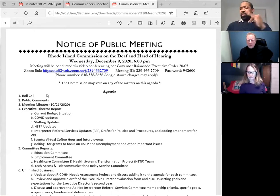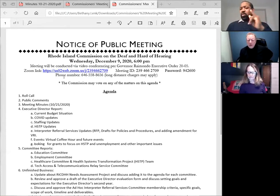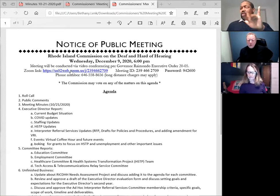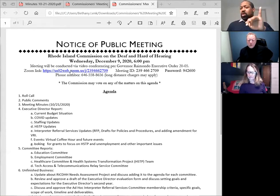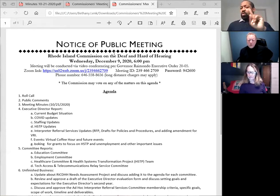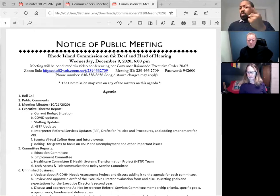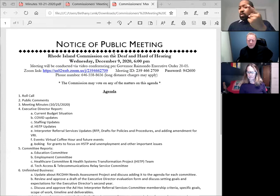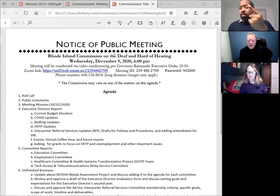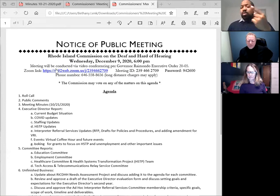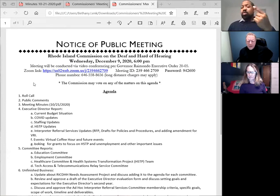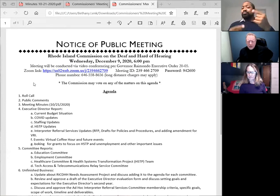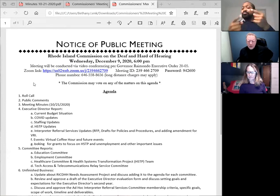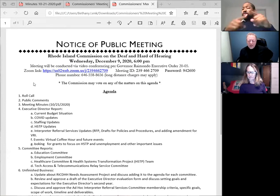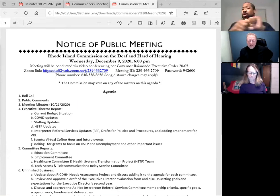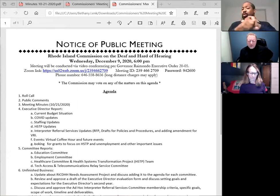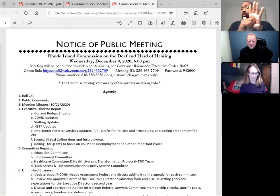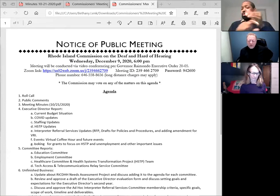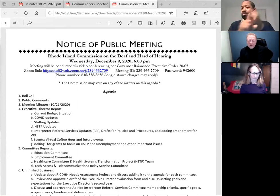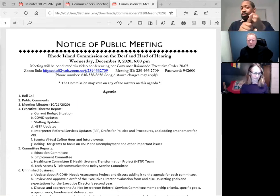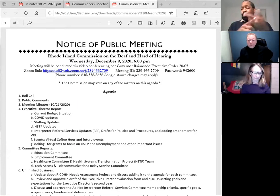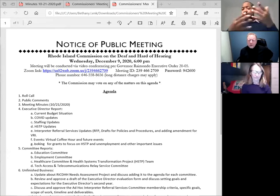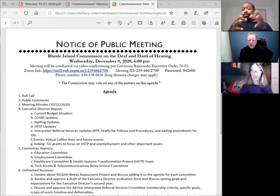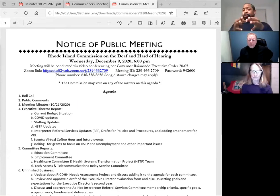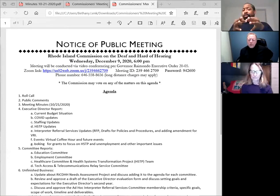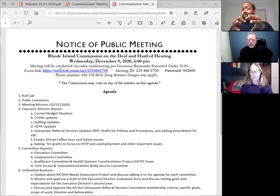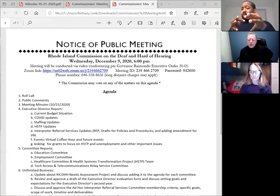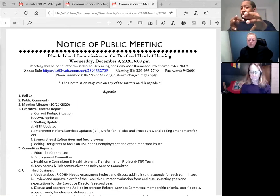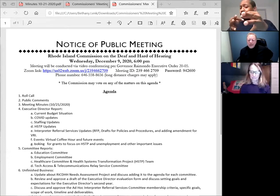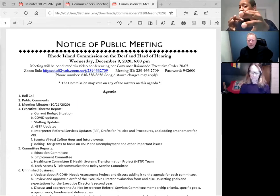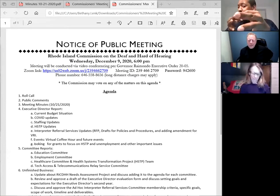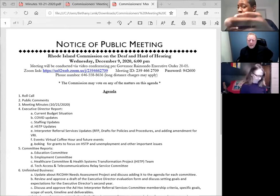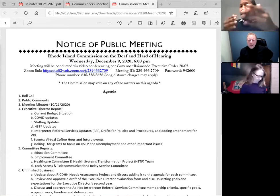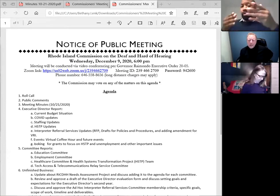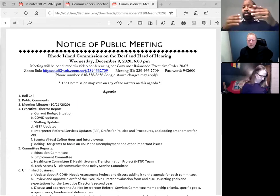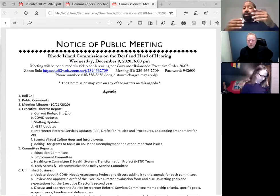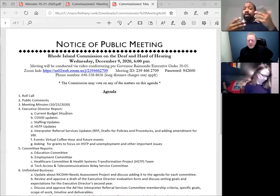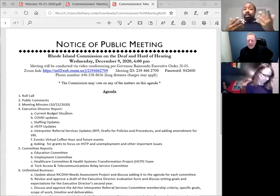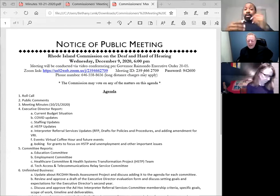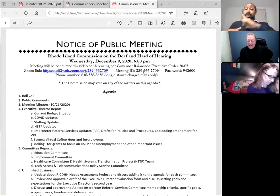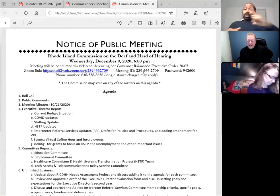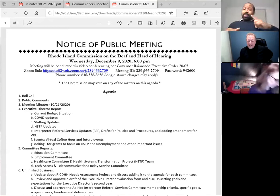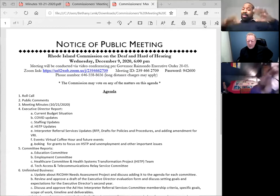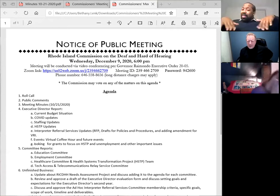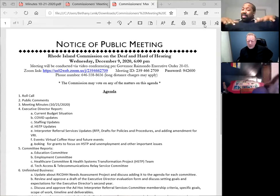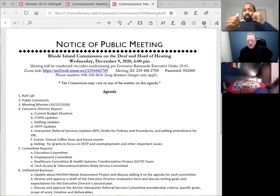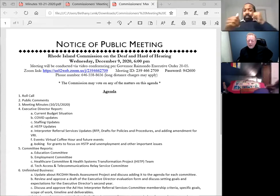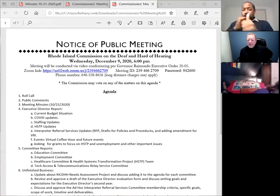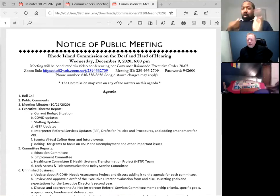budget was supposed to have been passed back on July the 1st, but because of the pandemic, there has been a delay in that